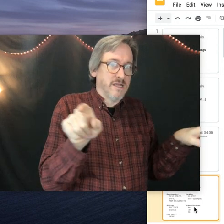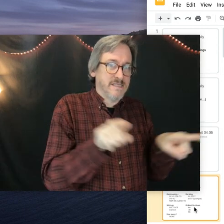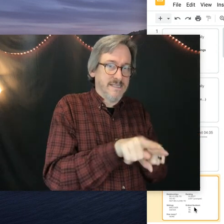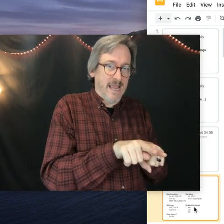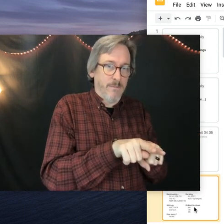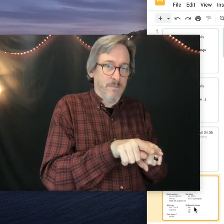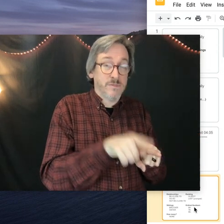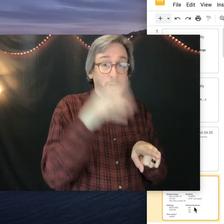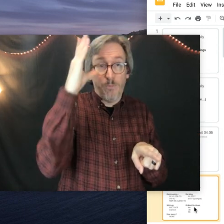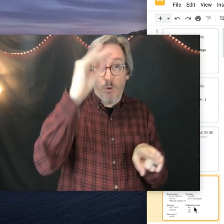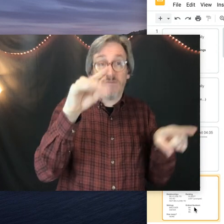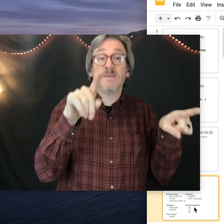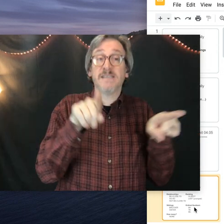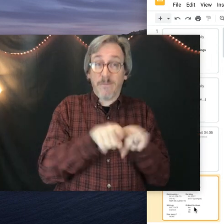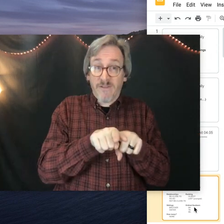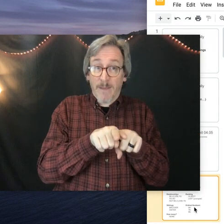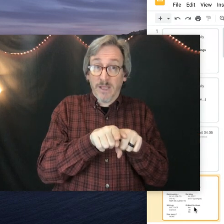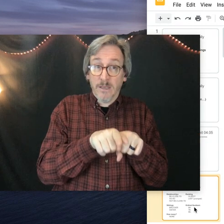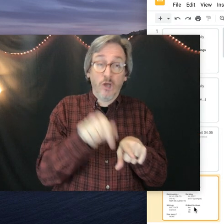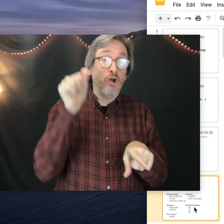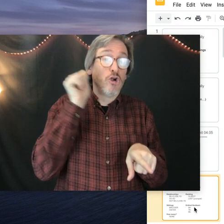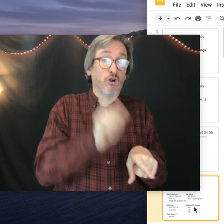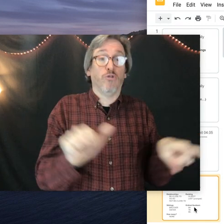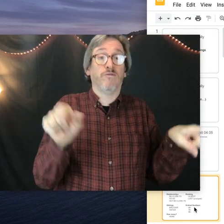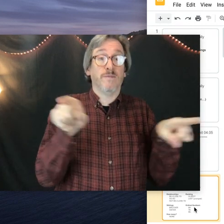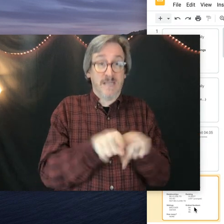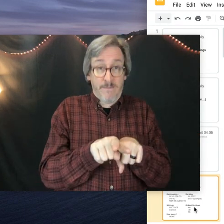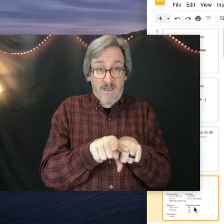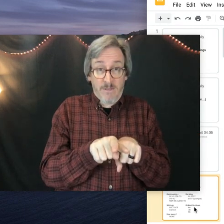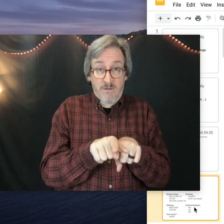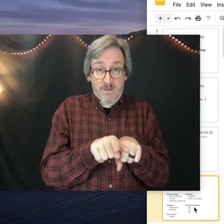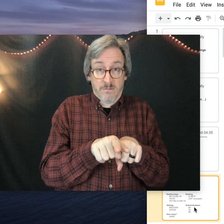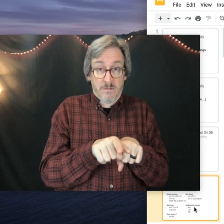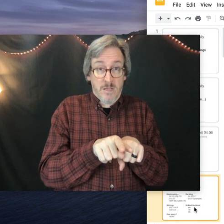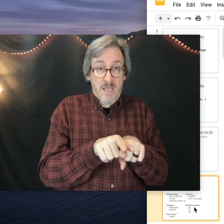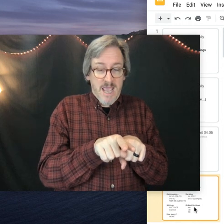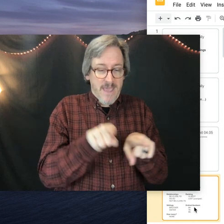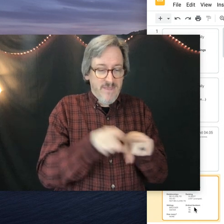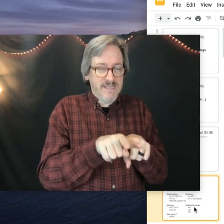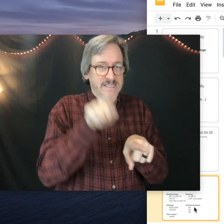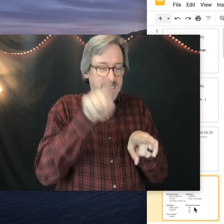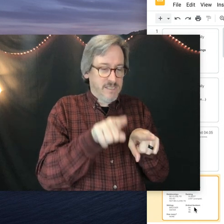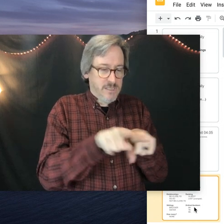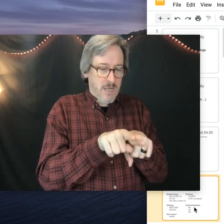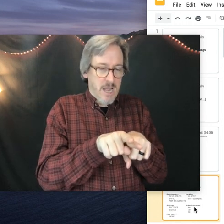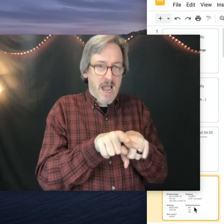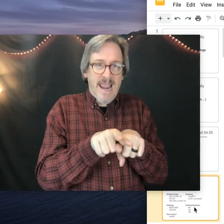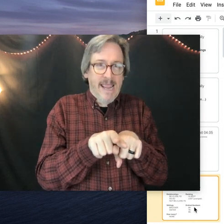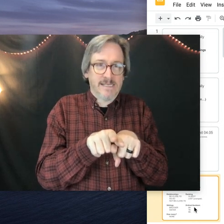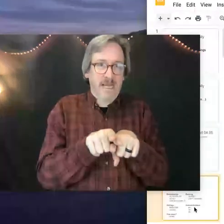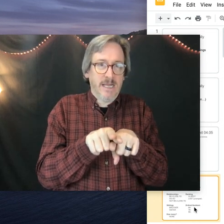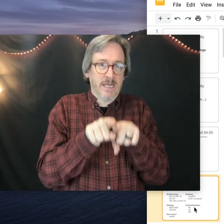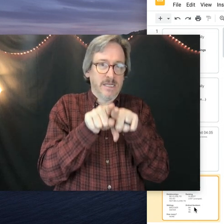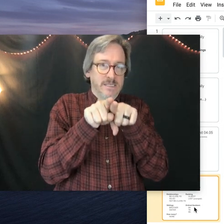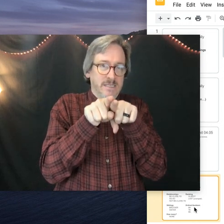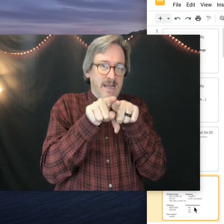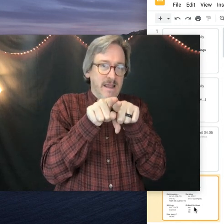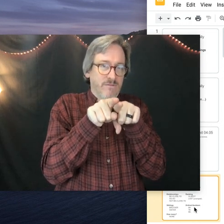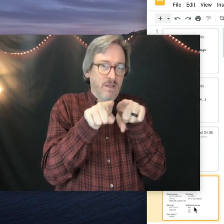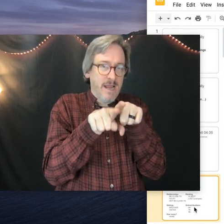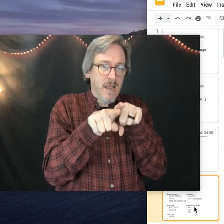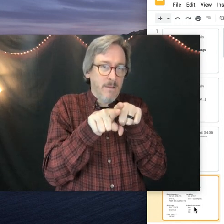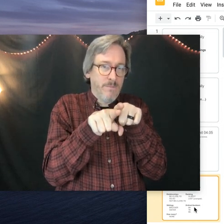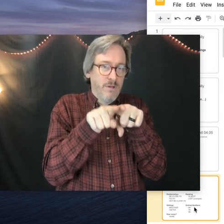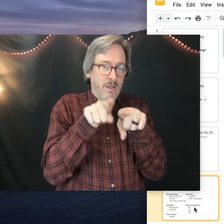girl, same. So boy from the same family, girl from the same family. And this is, I hate signing it because they